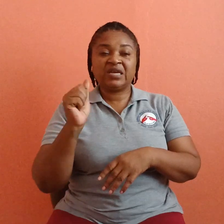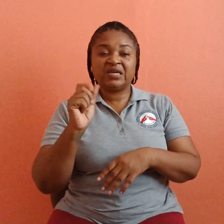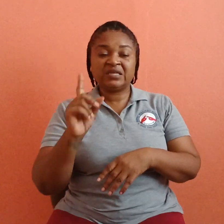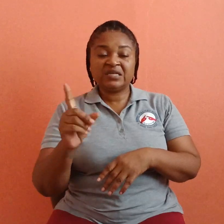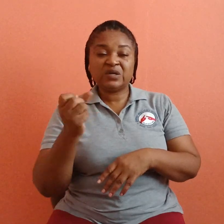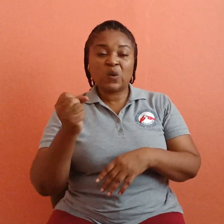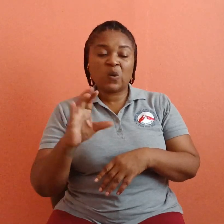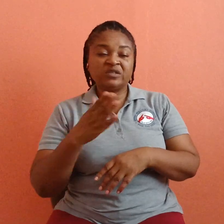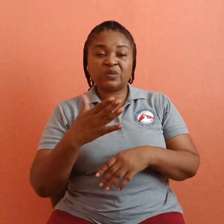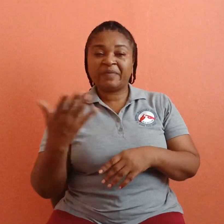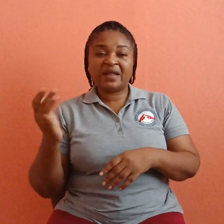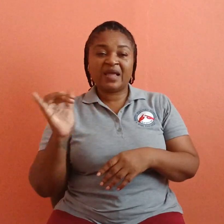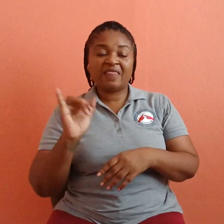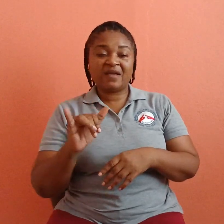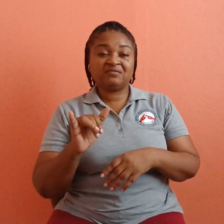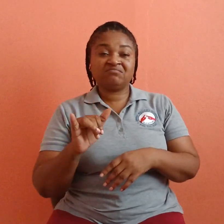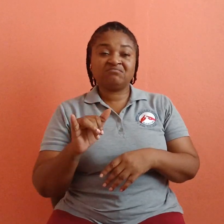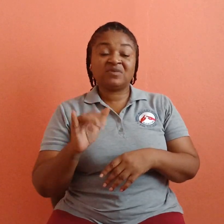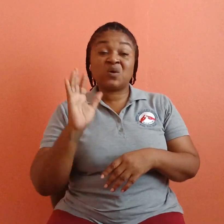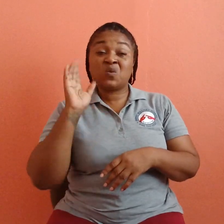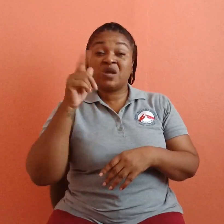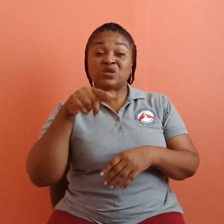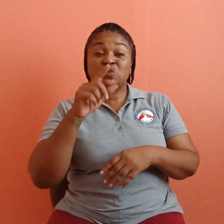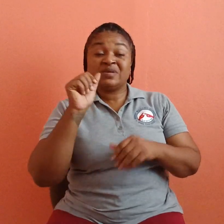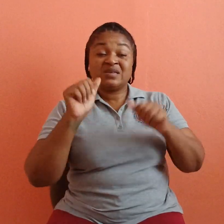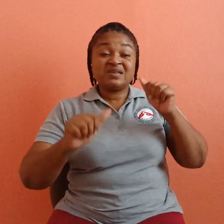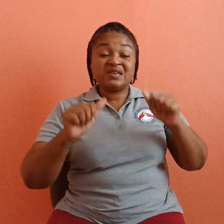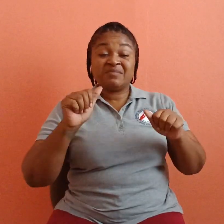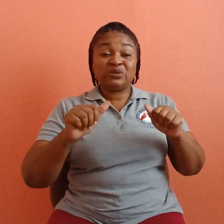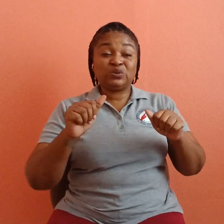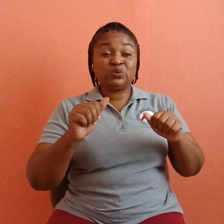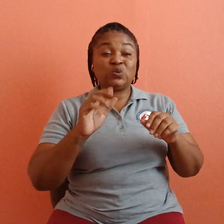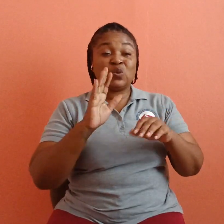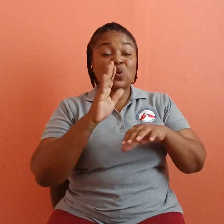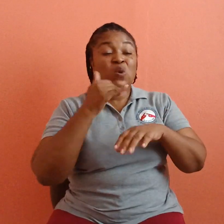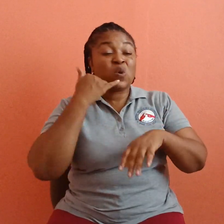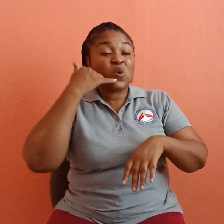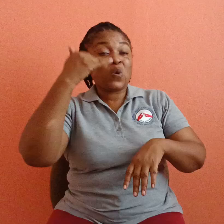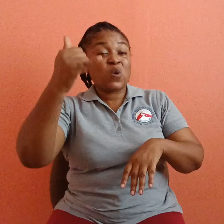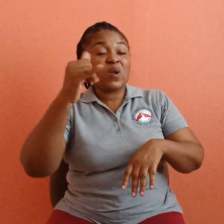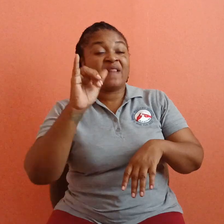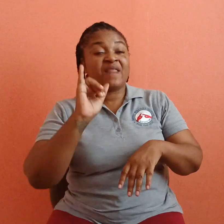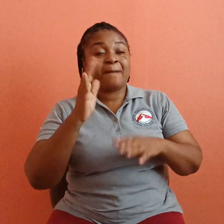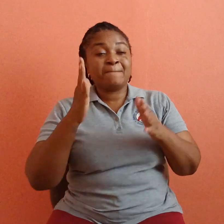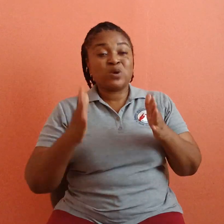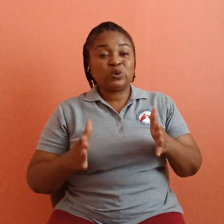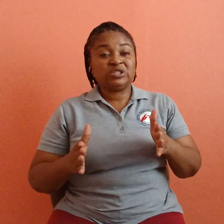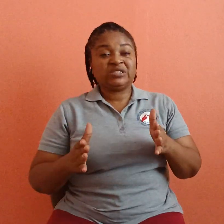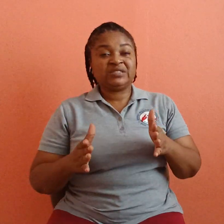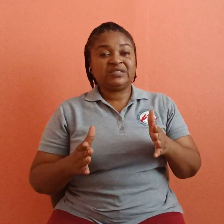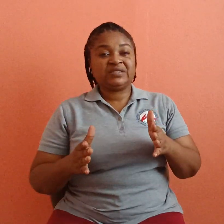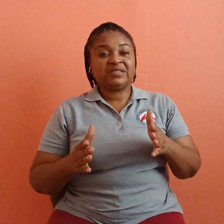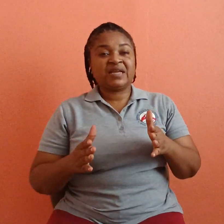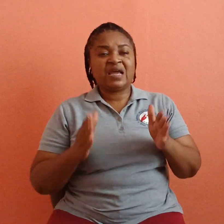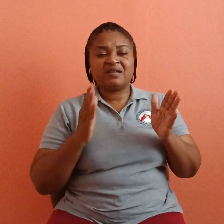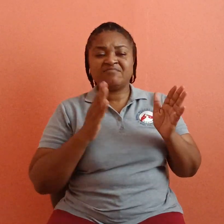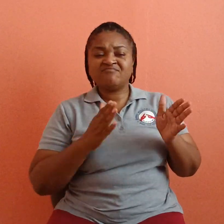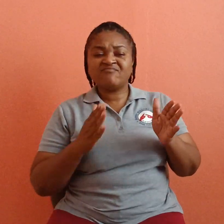And would you be able to call that person and arrange for help